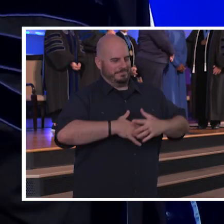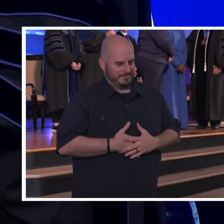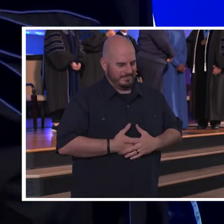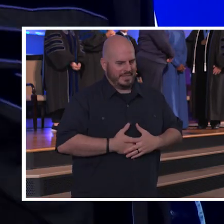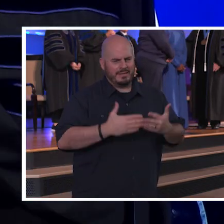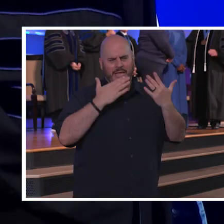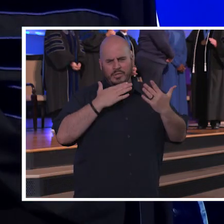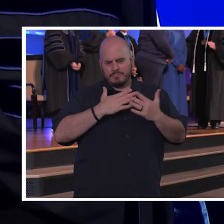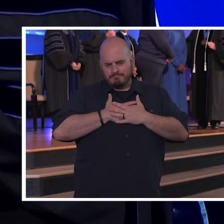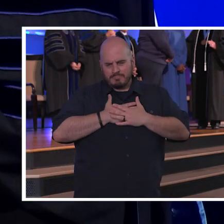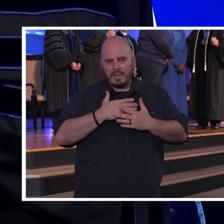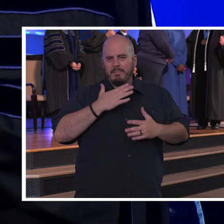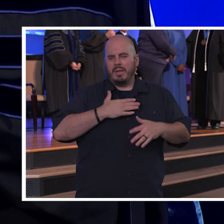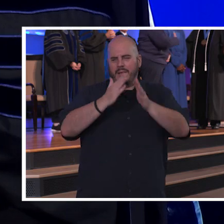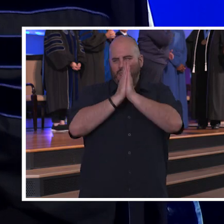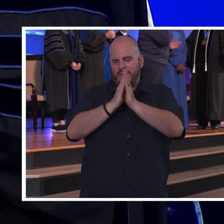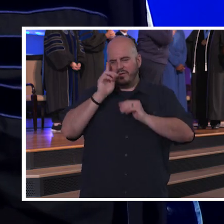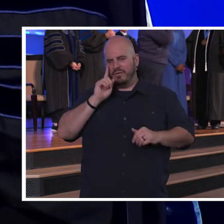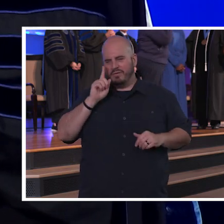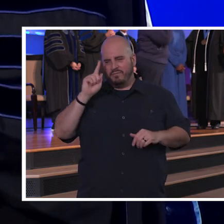My prayer for us